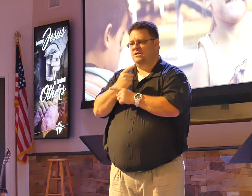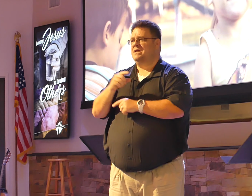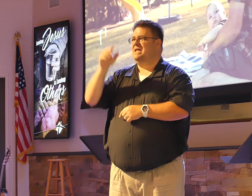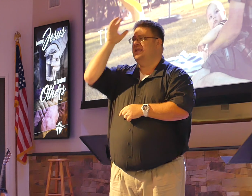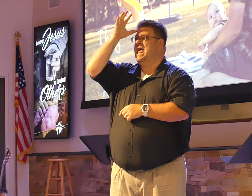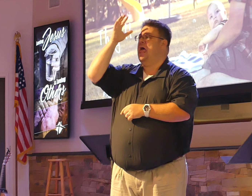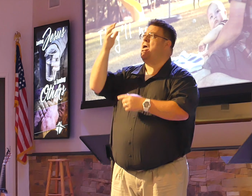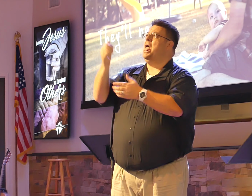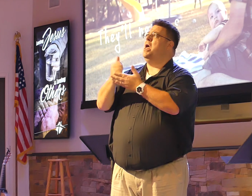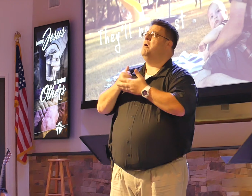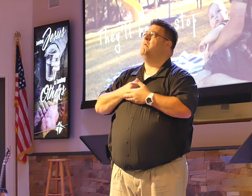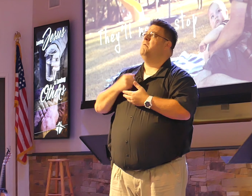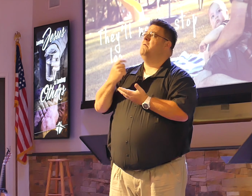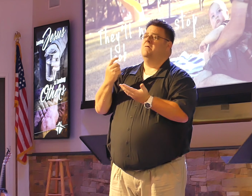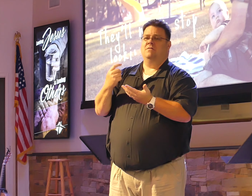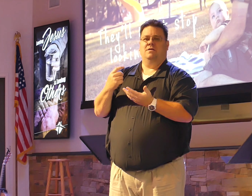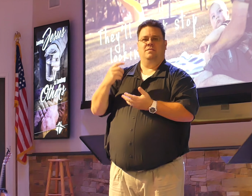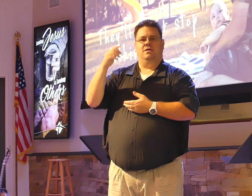They'll never stop looking to you.